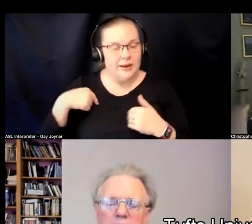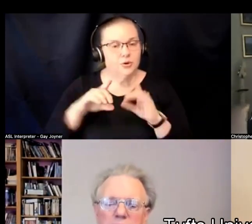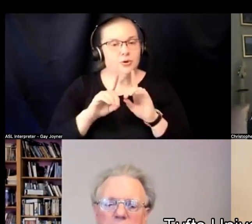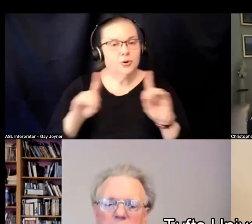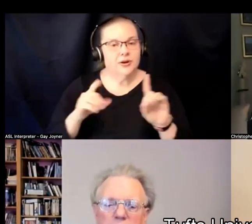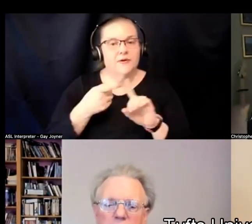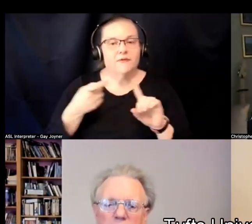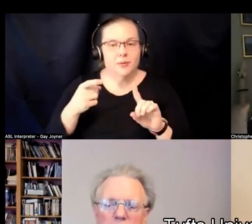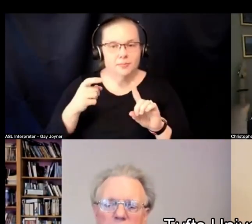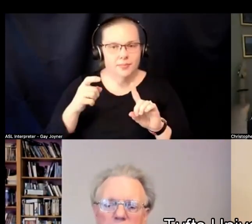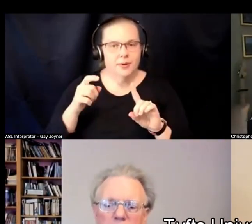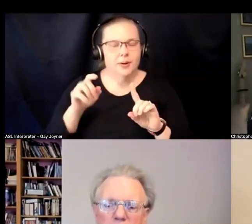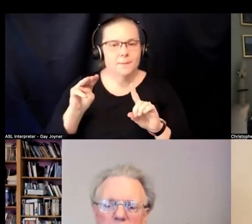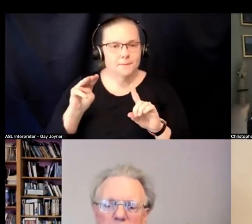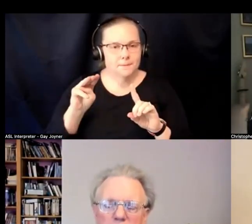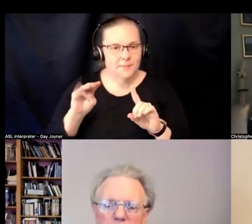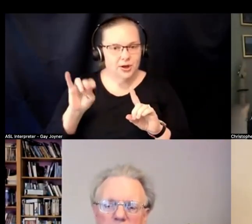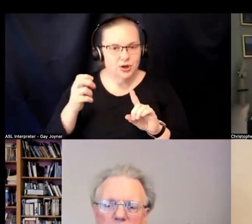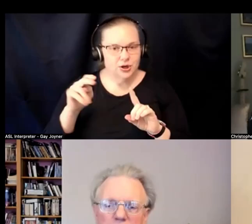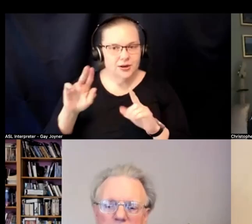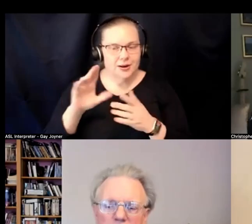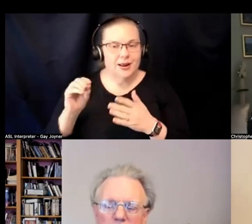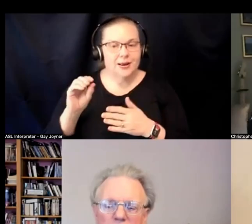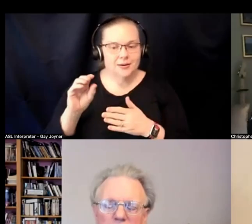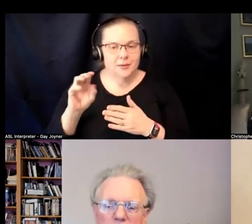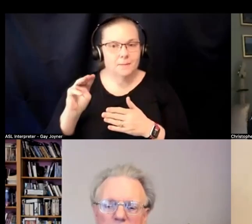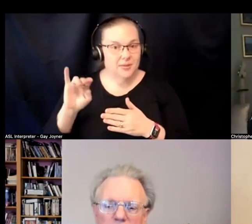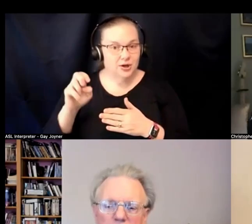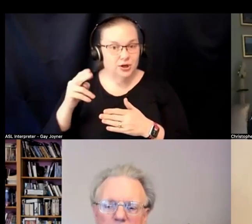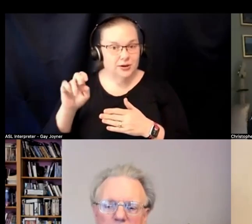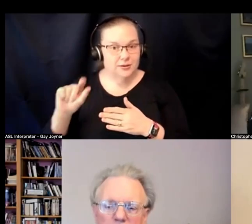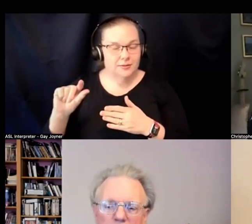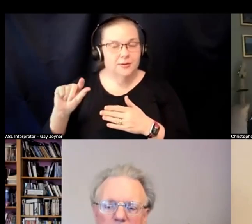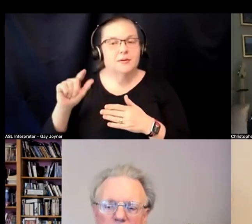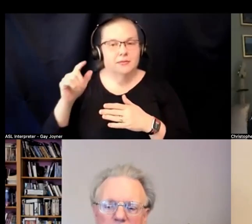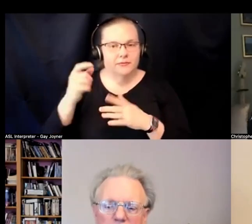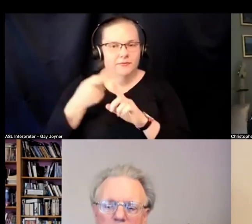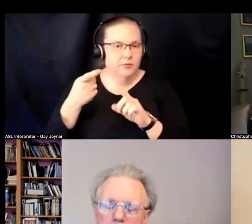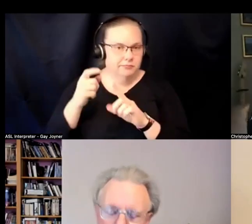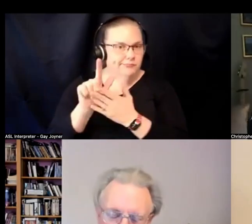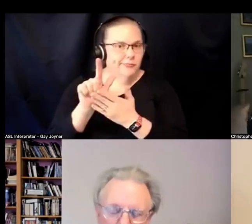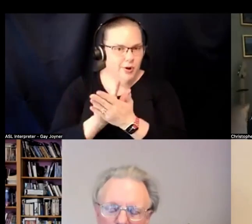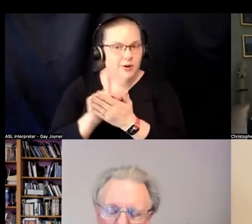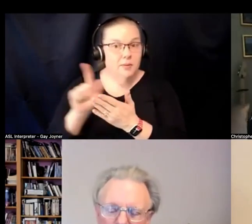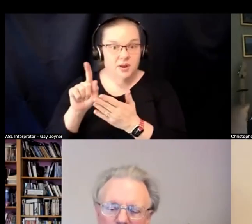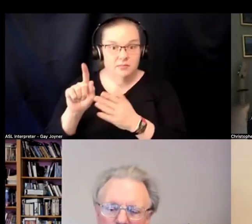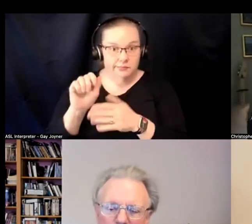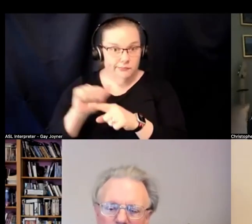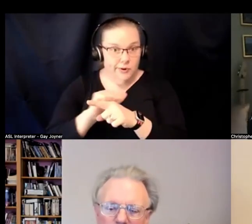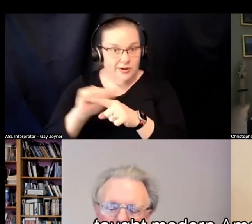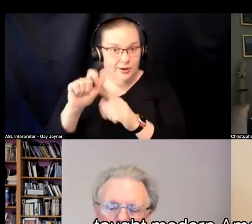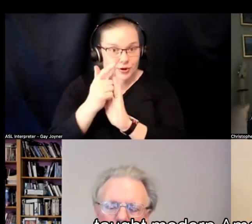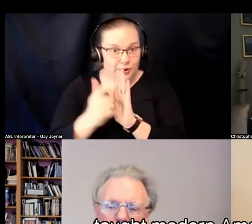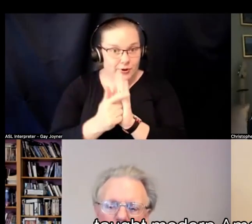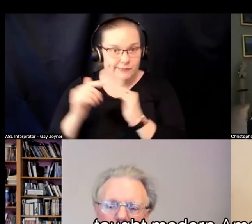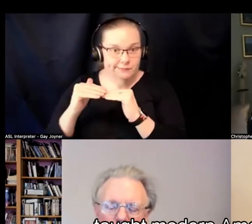Tufts University, and Syracuse University College of Law. He practiced law for over a decade, and for the last several years